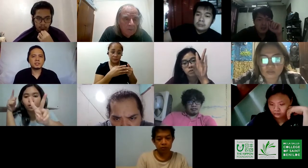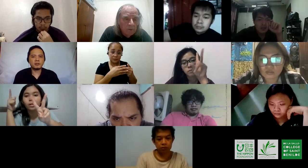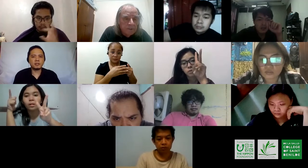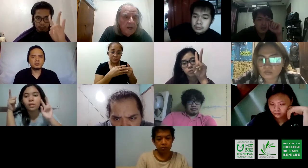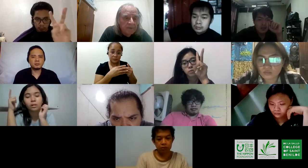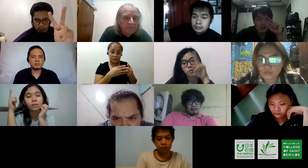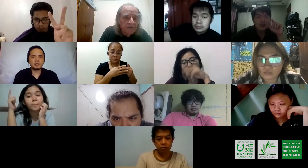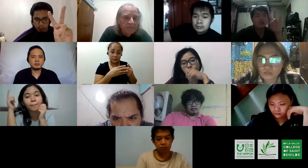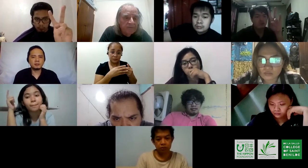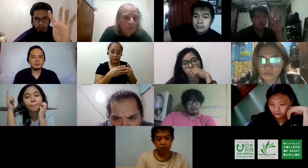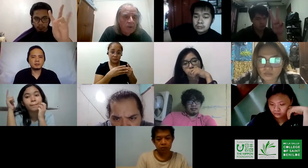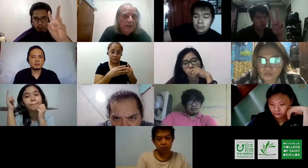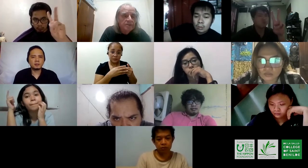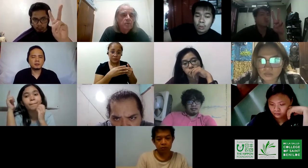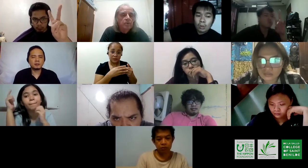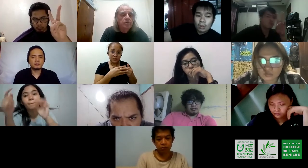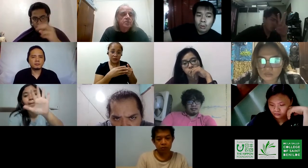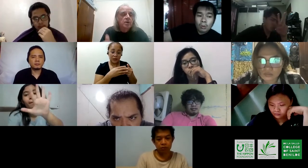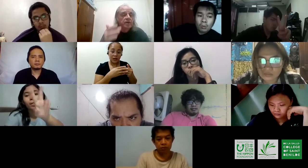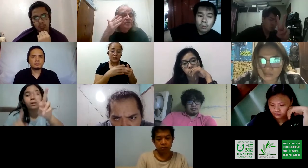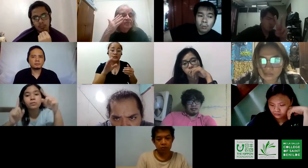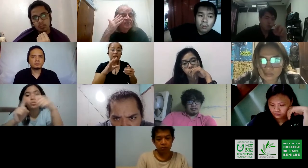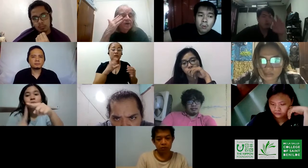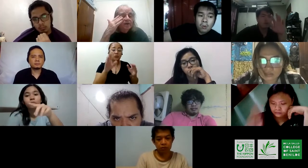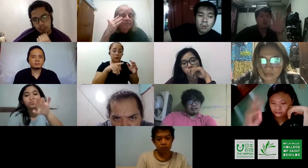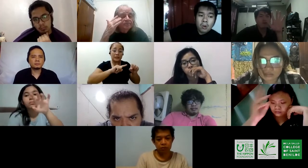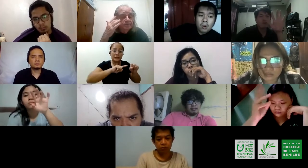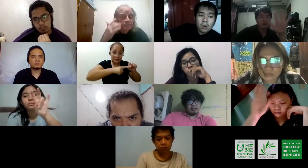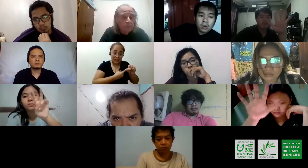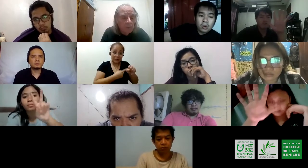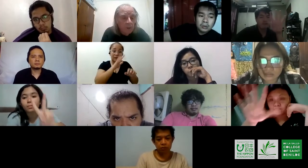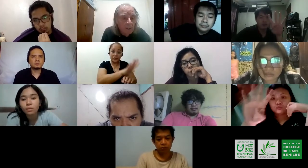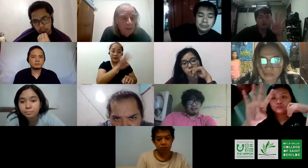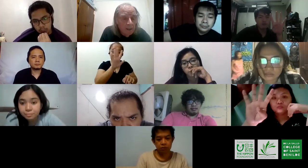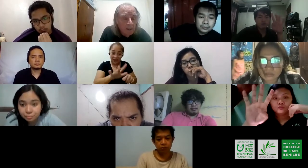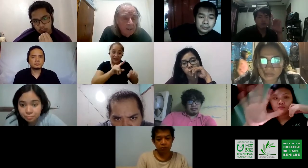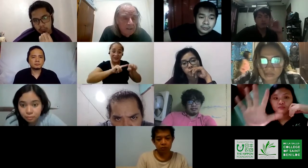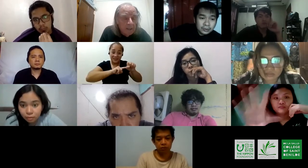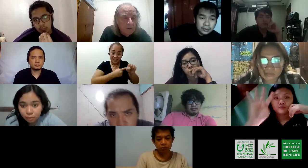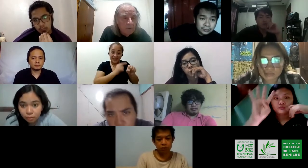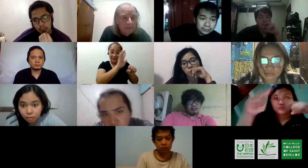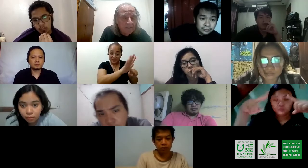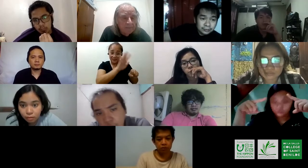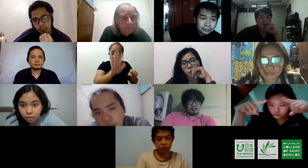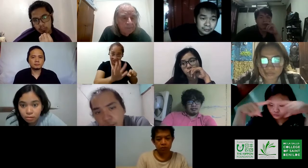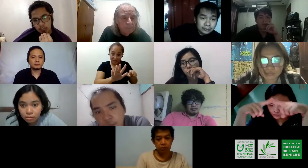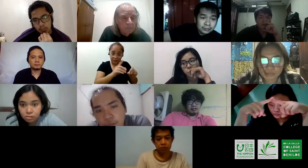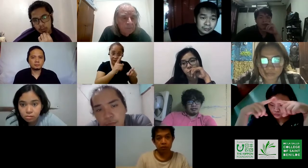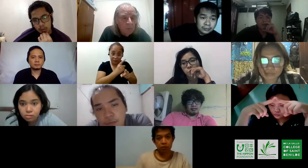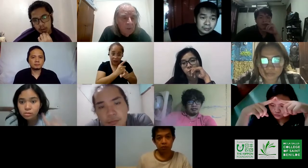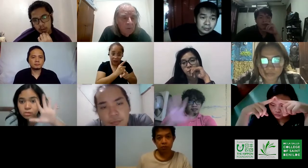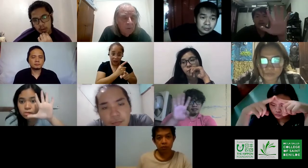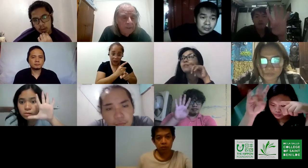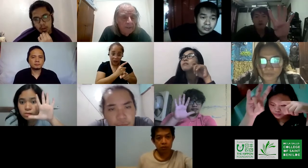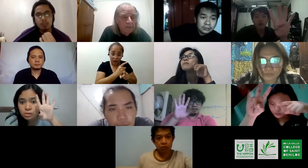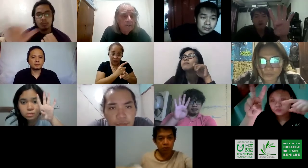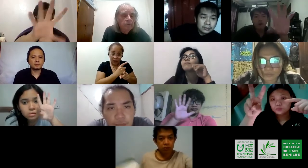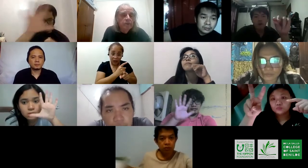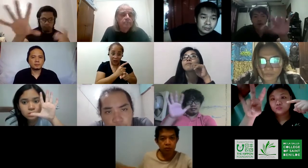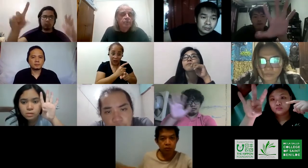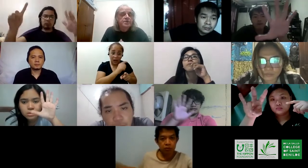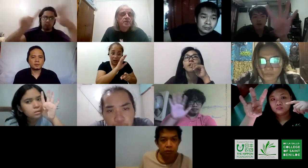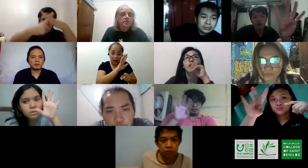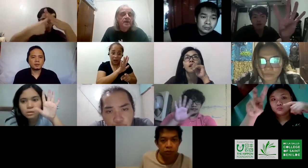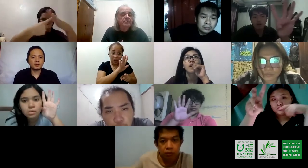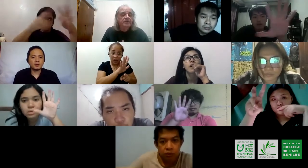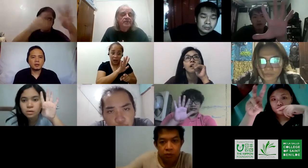to 72, stopped at sir? 54, right? So do we start at 55? Is that correct? You